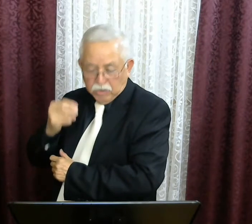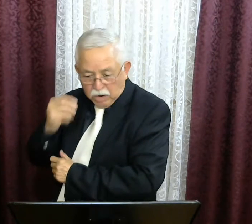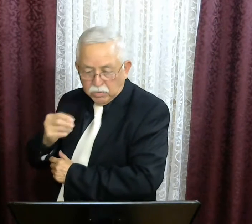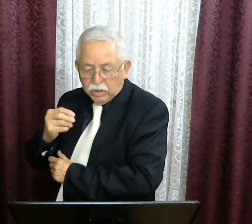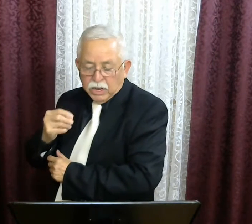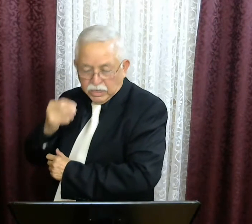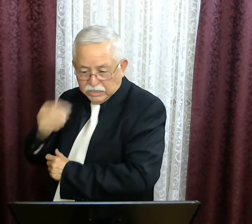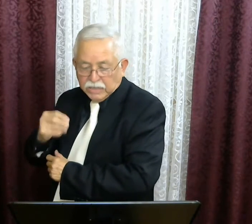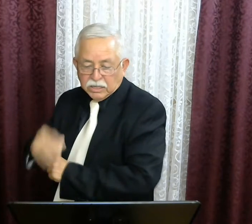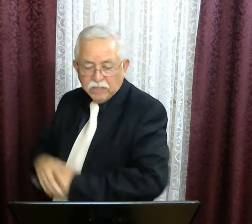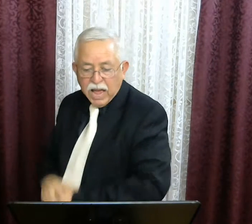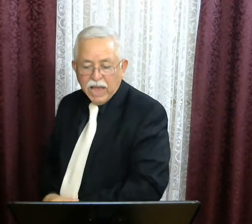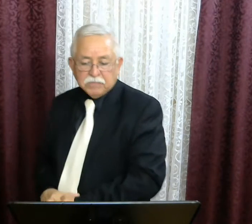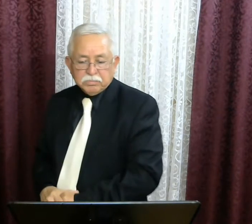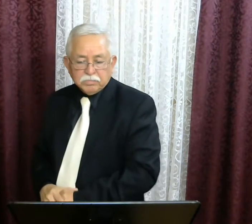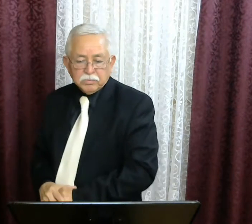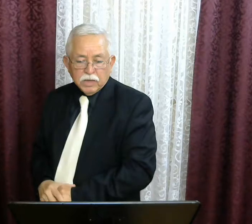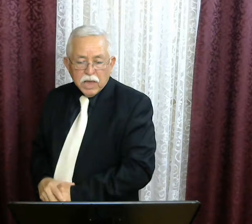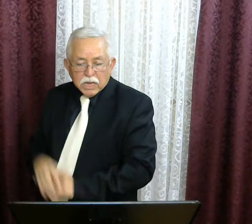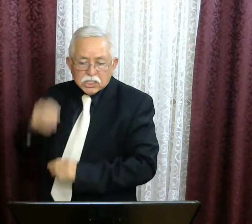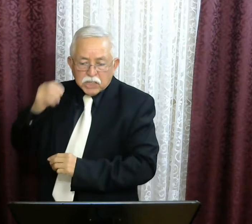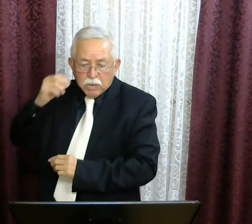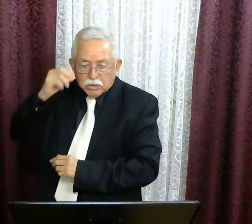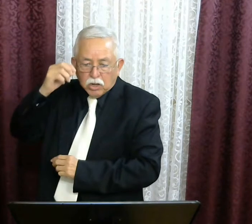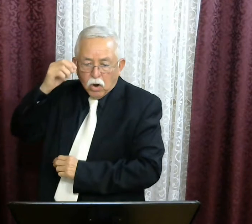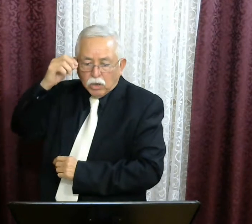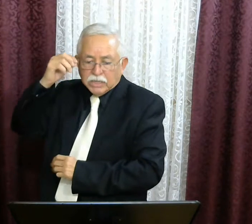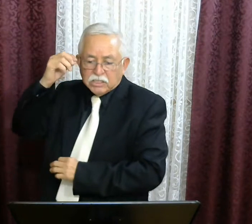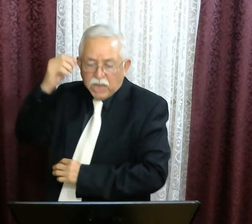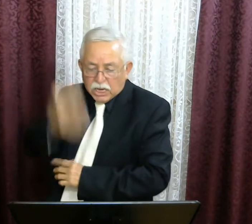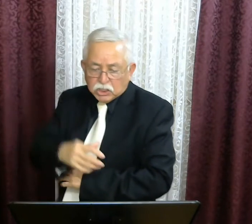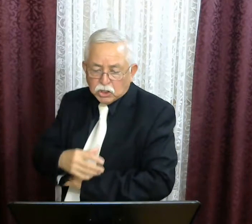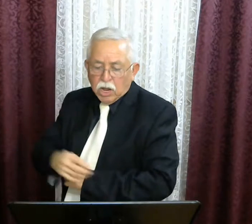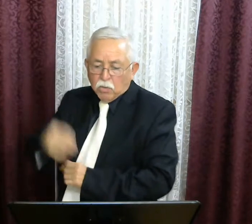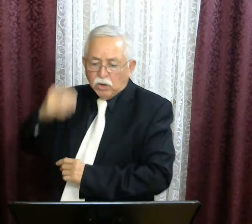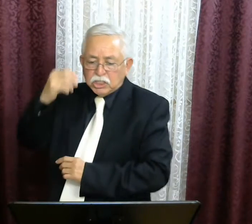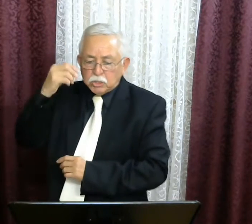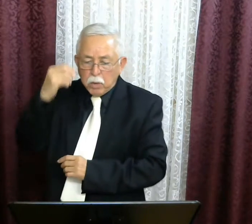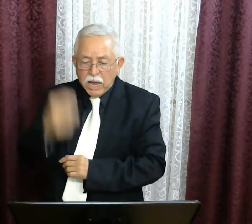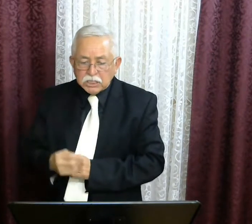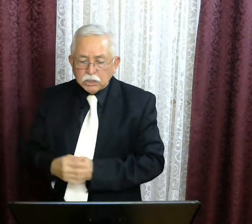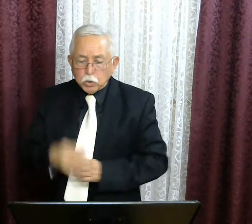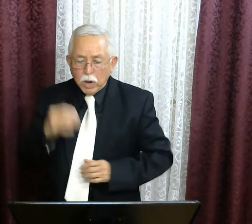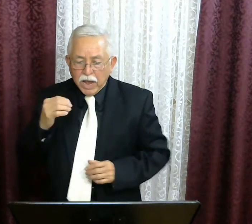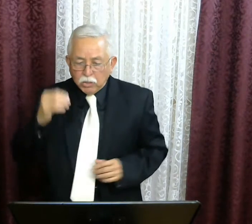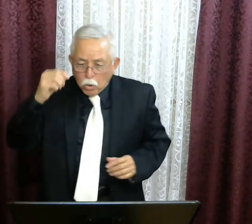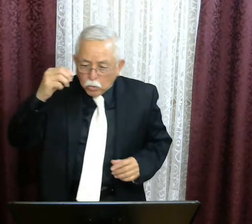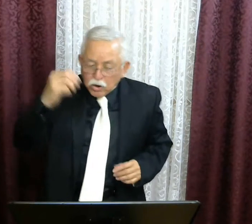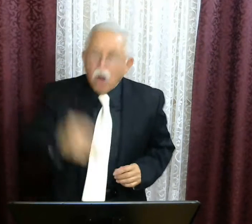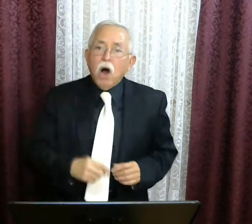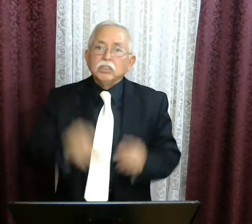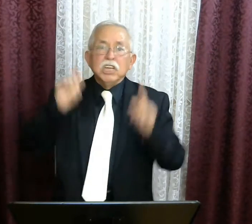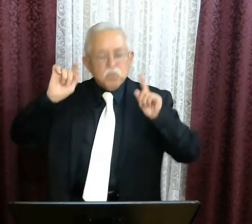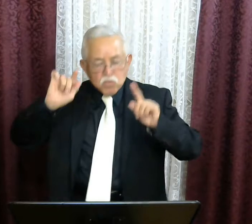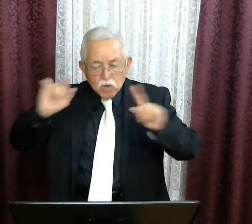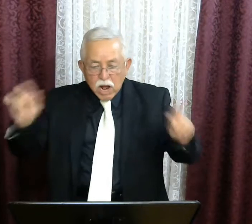never intended that. It is never the Lord's intention for his blessing to end with us. Rather,